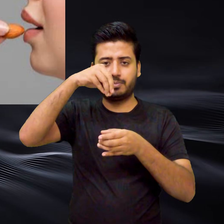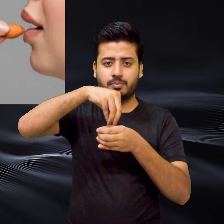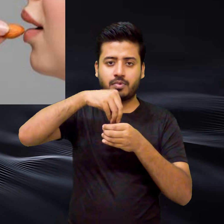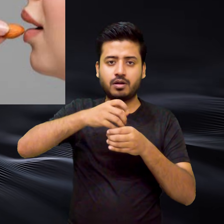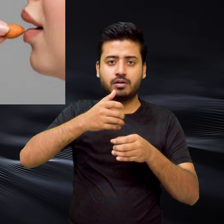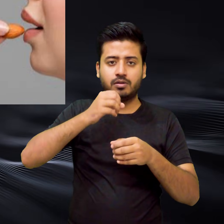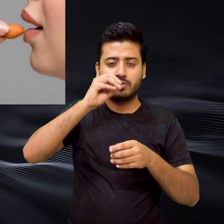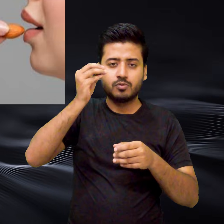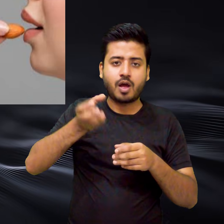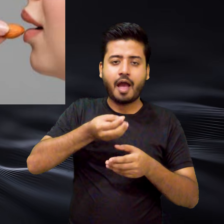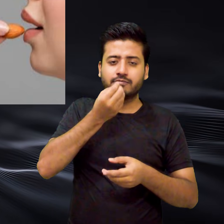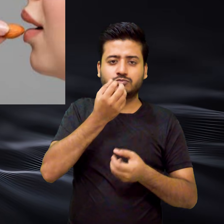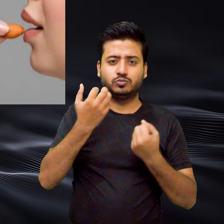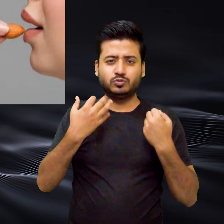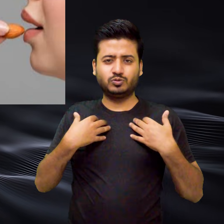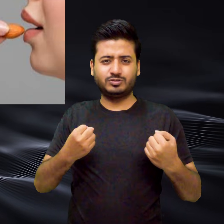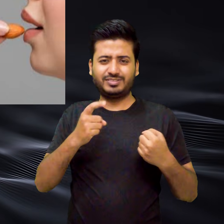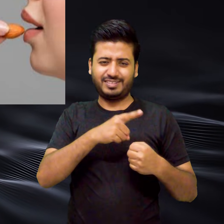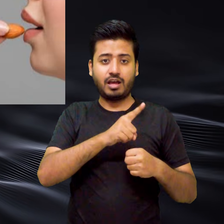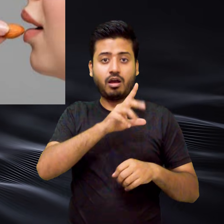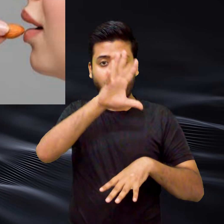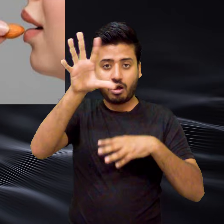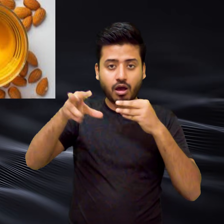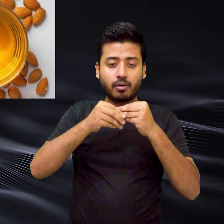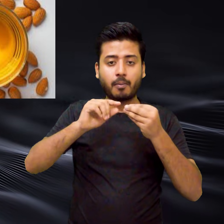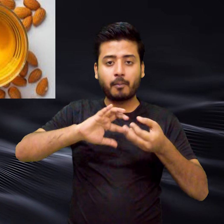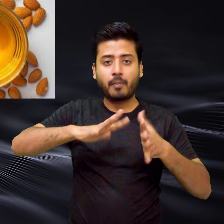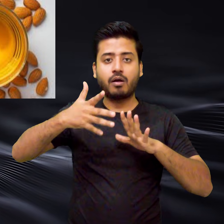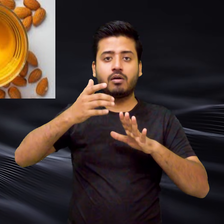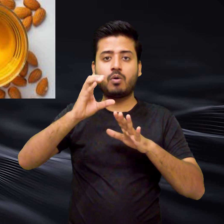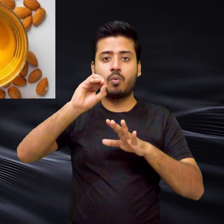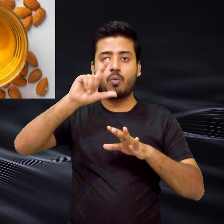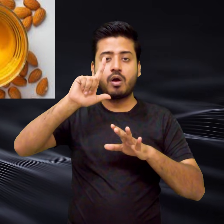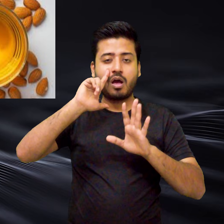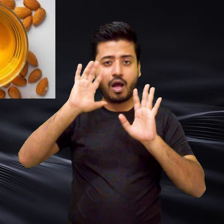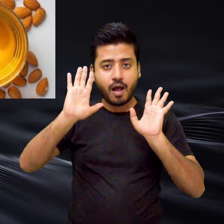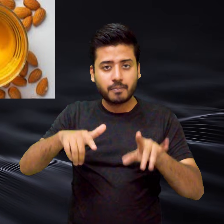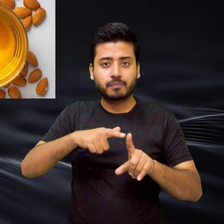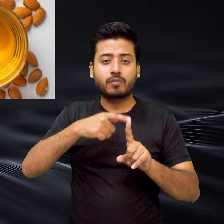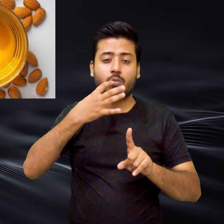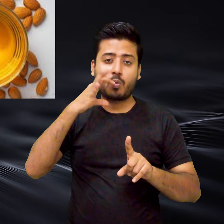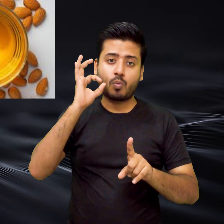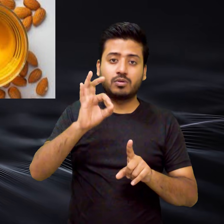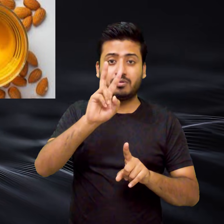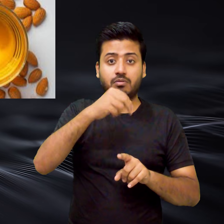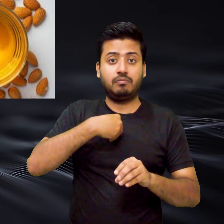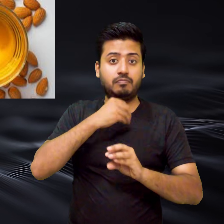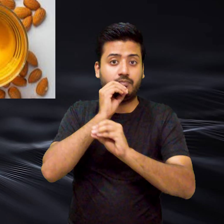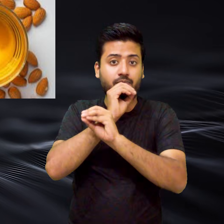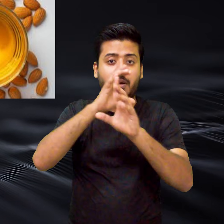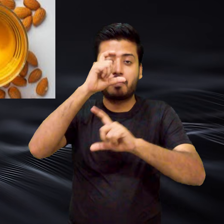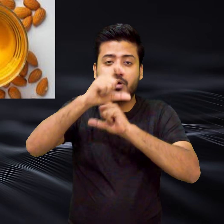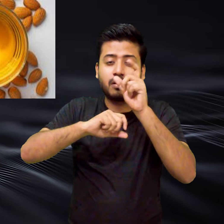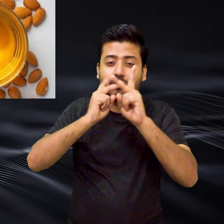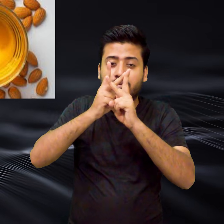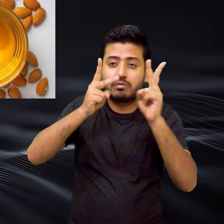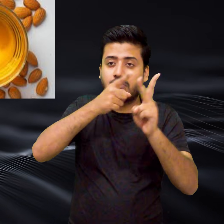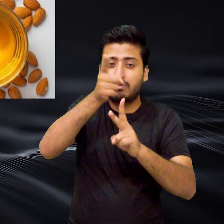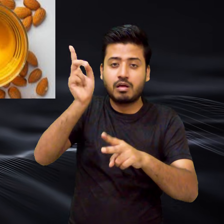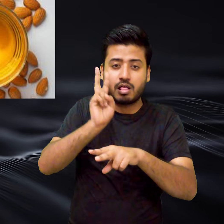softens and conditions. The emollient properties of almond oil help fill gaps in the hair shaft, smoothing the hair cuticle. This